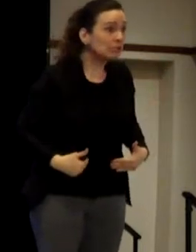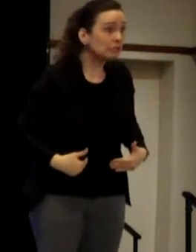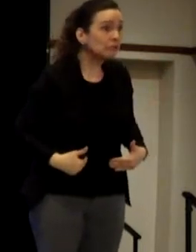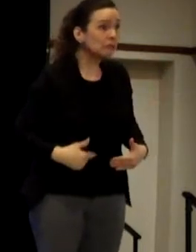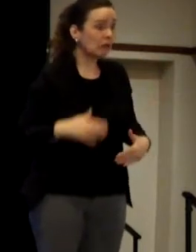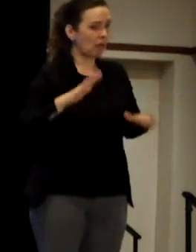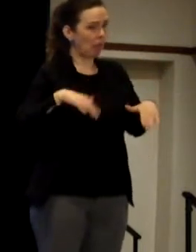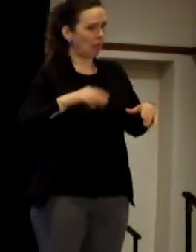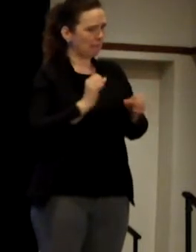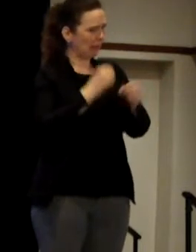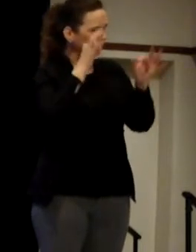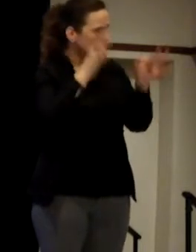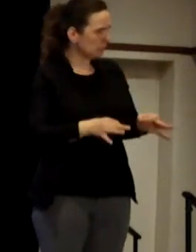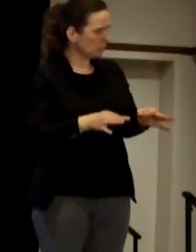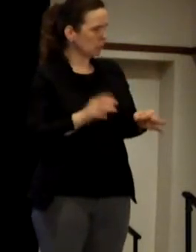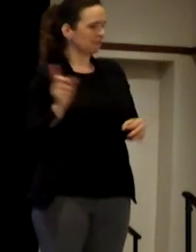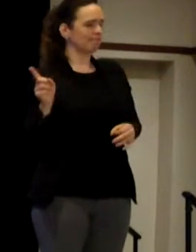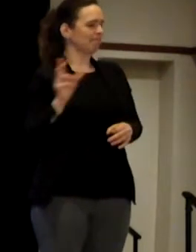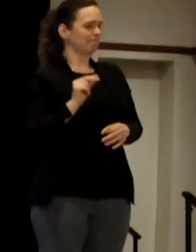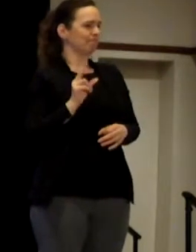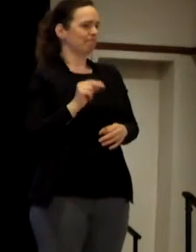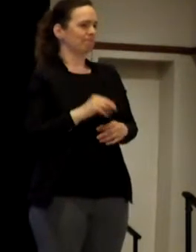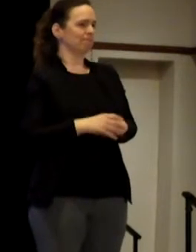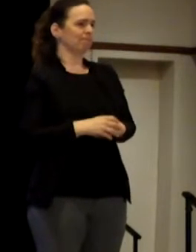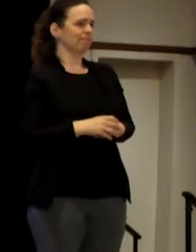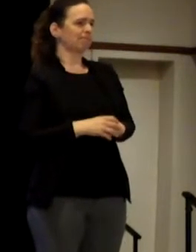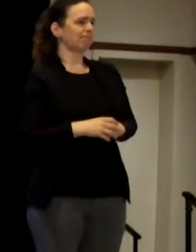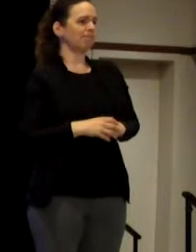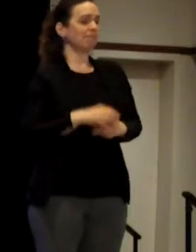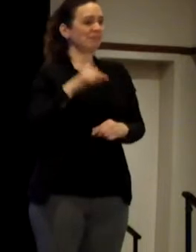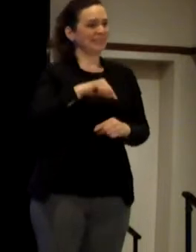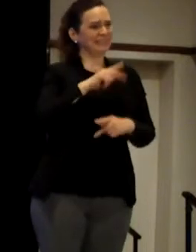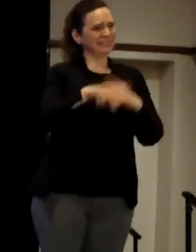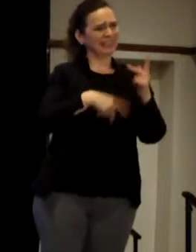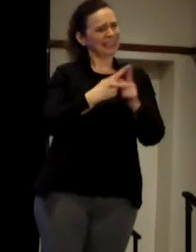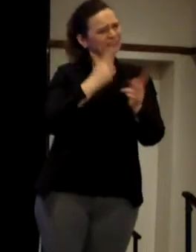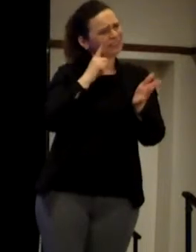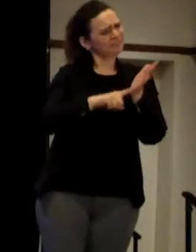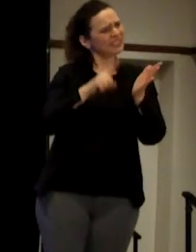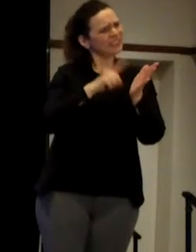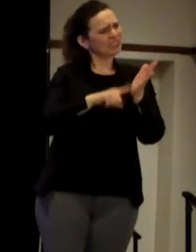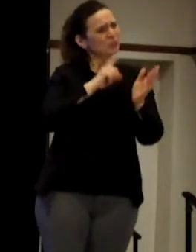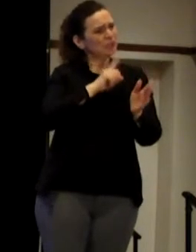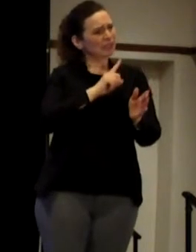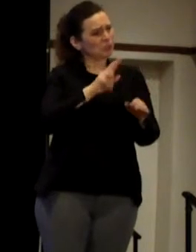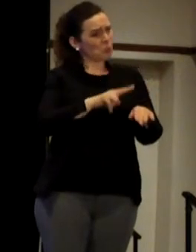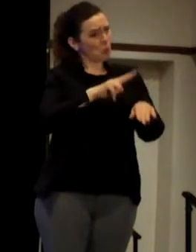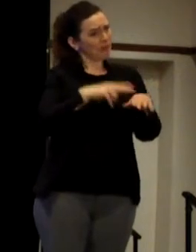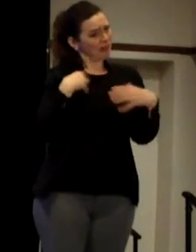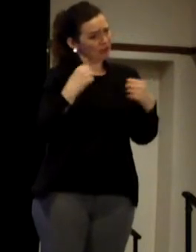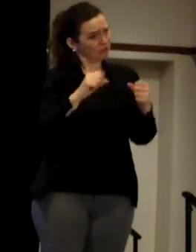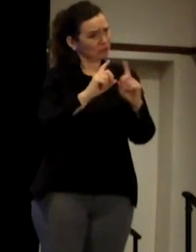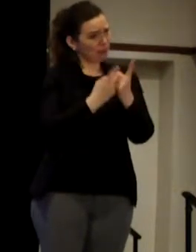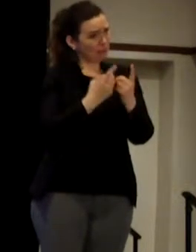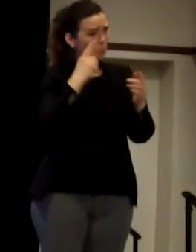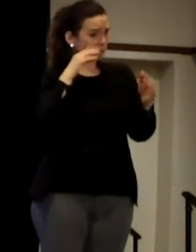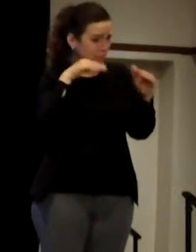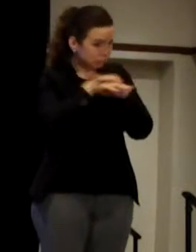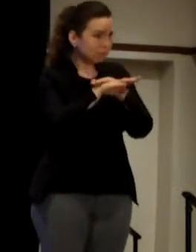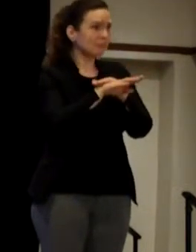for the health department to be called in for this kind of inspection? I would say this is probably